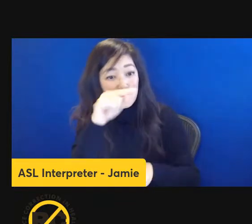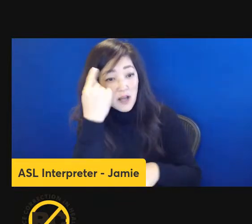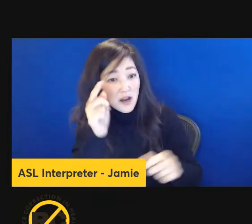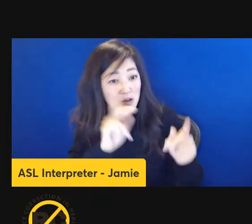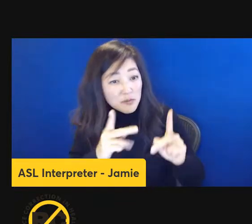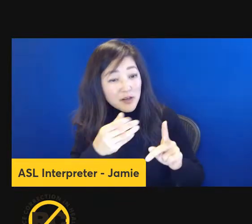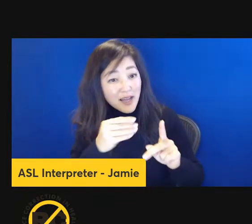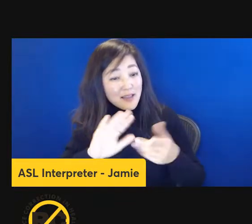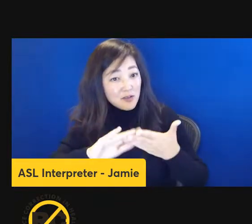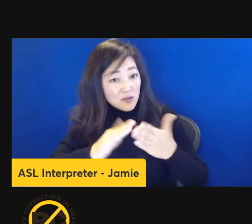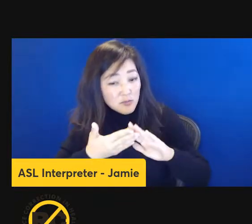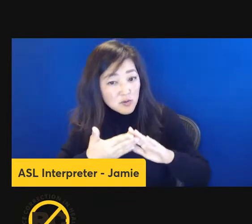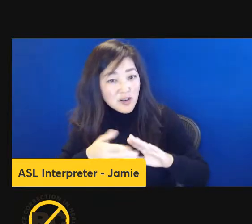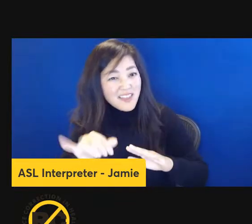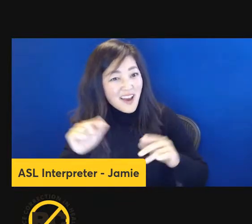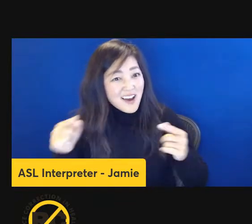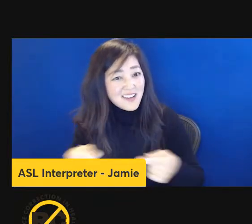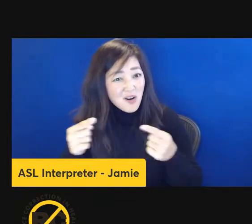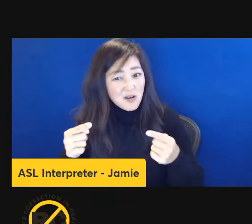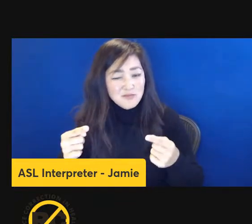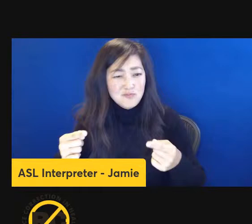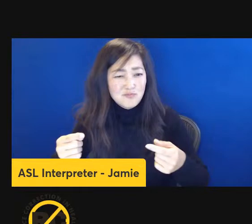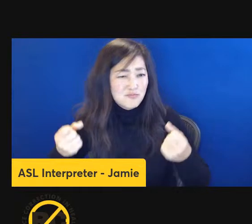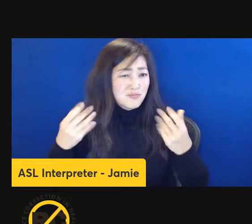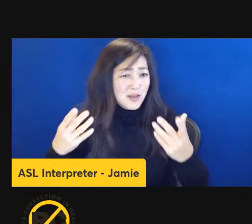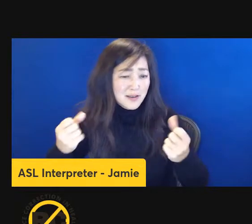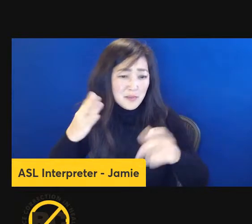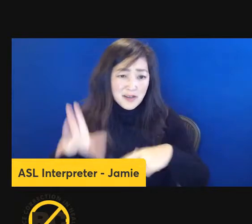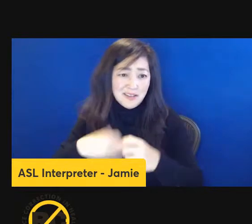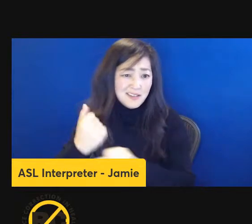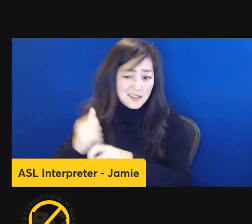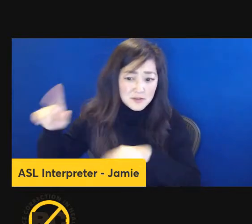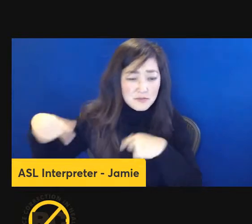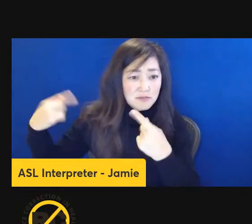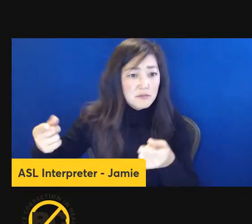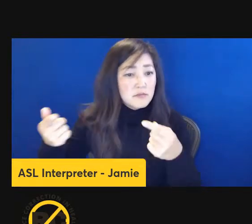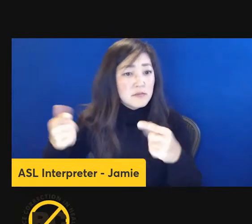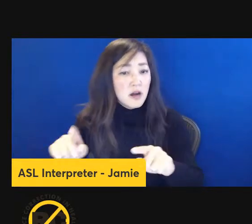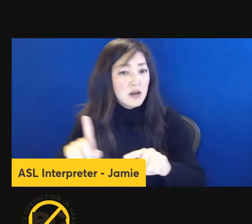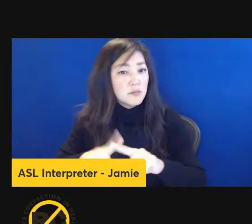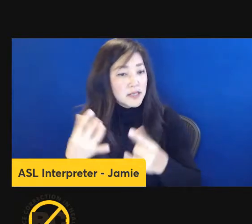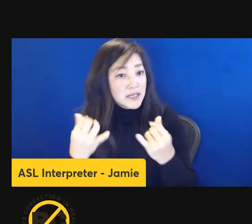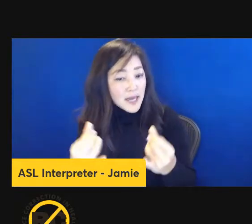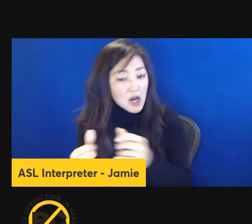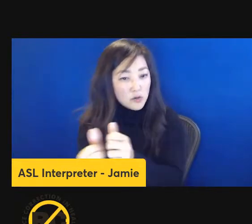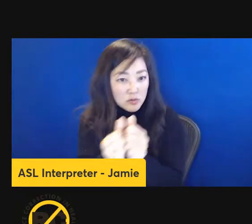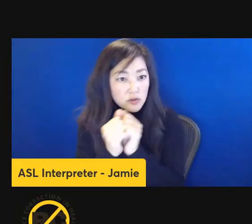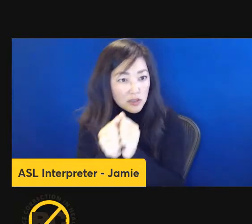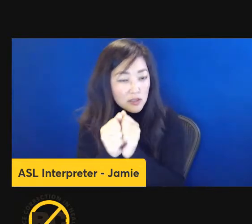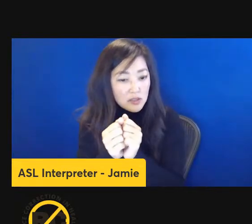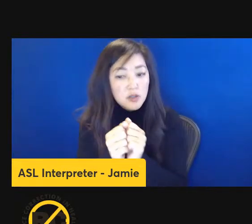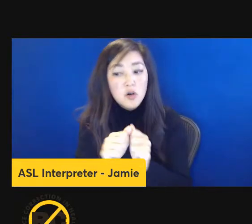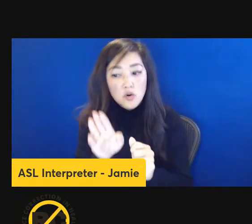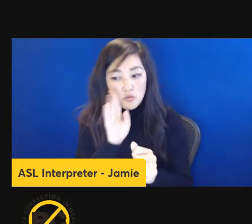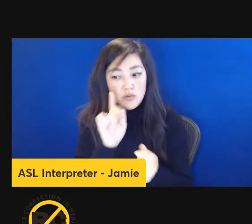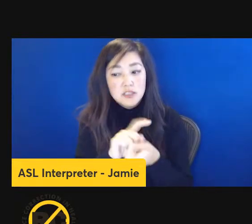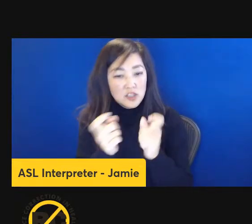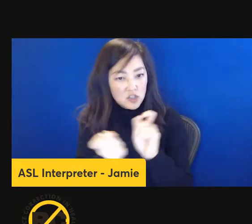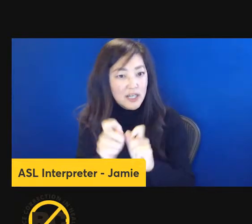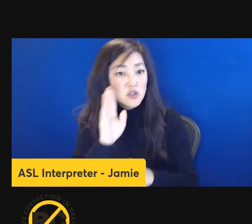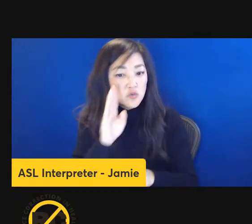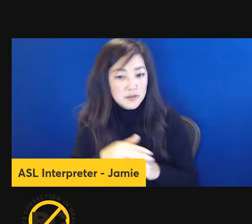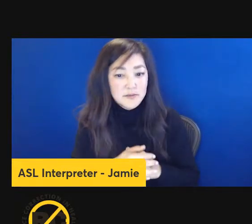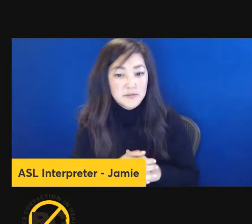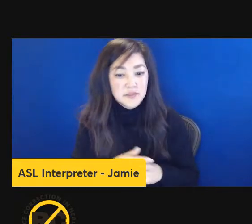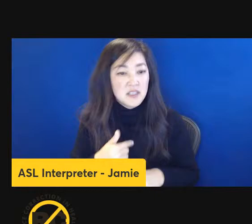communities. And this harm has been going on for many, many years. But now together, we're going to change.